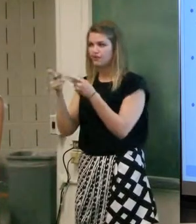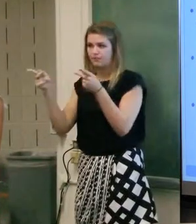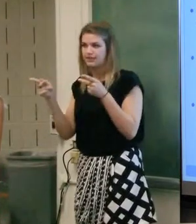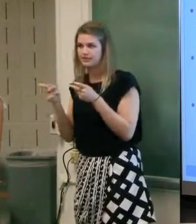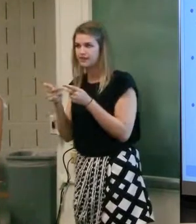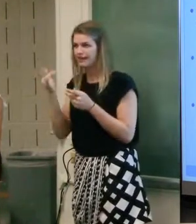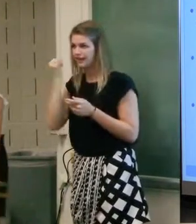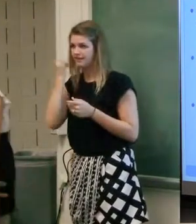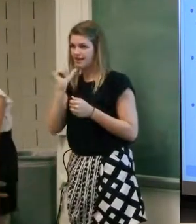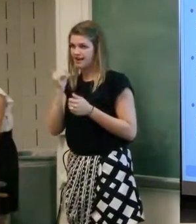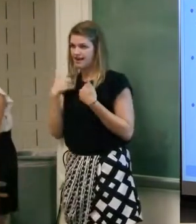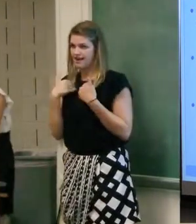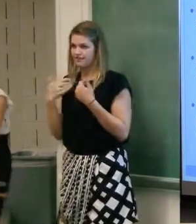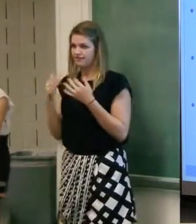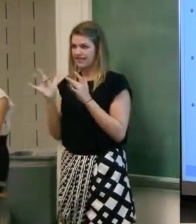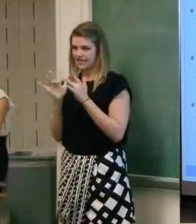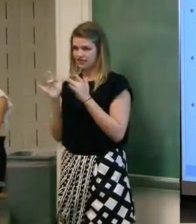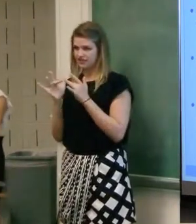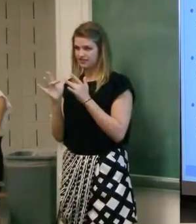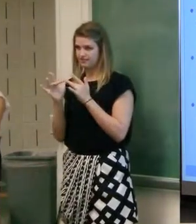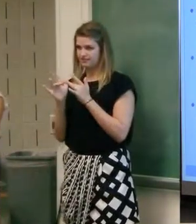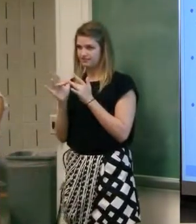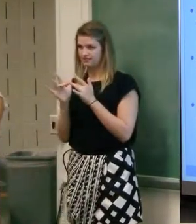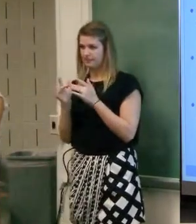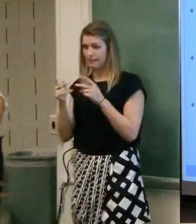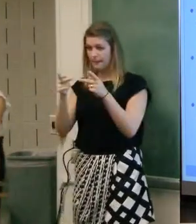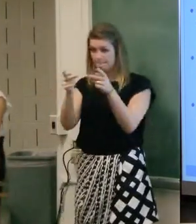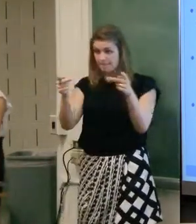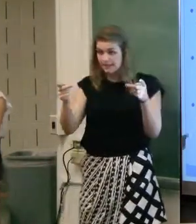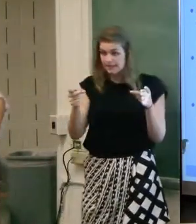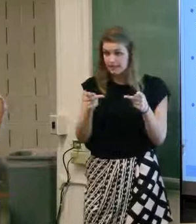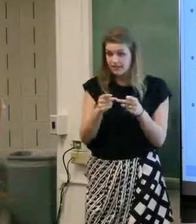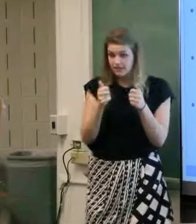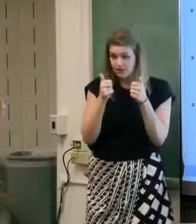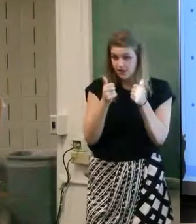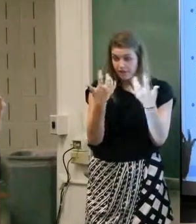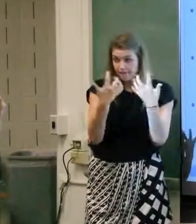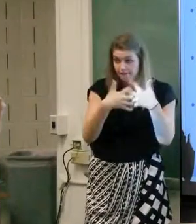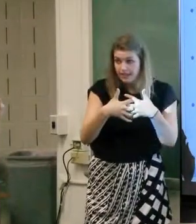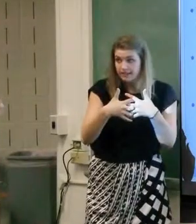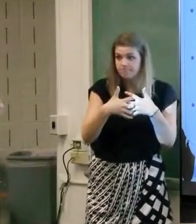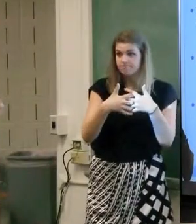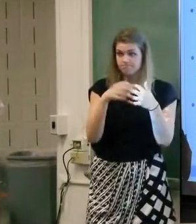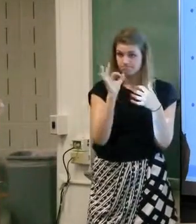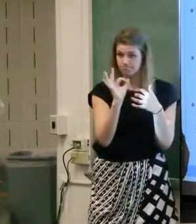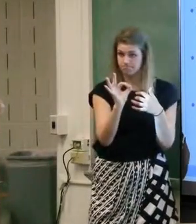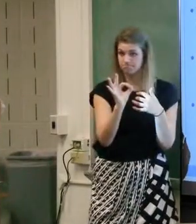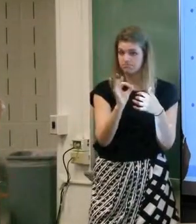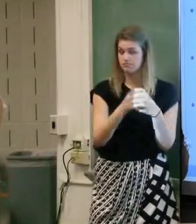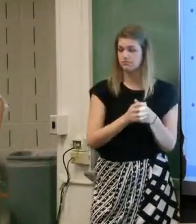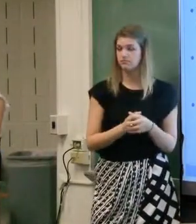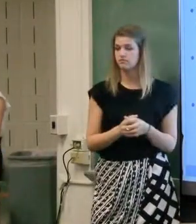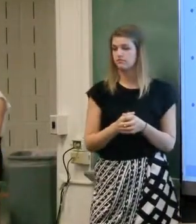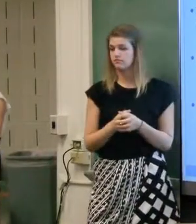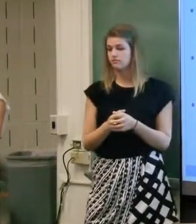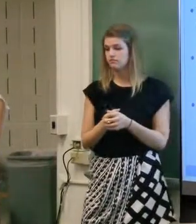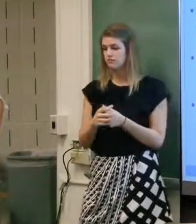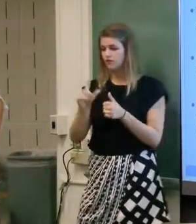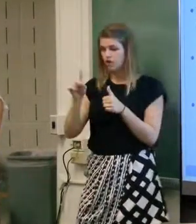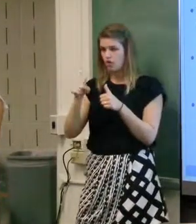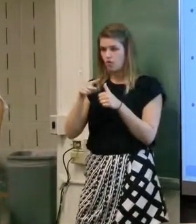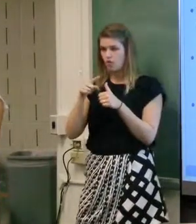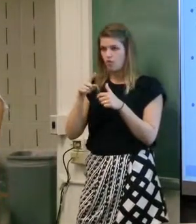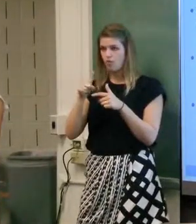connections. Be certain that the place you are at is where you want to be. And when you